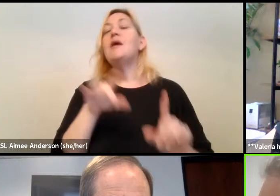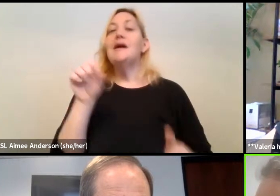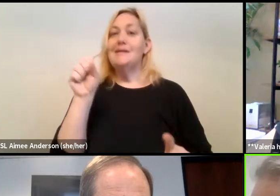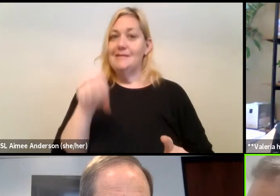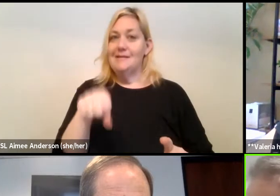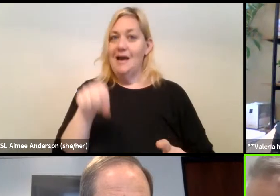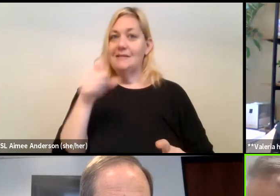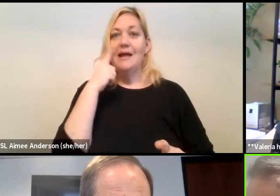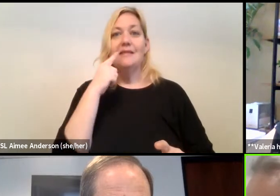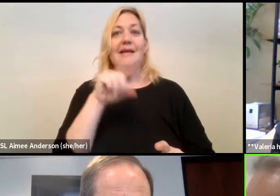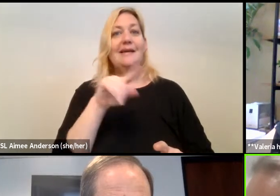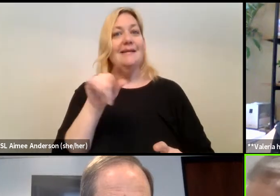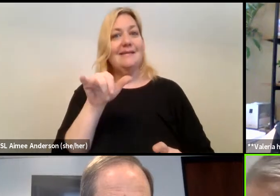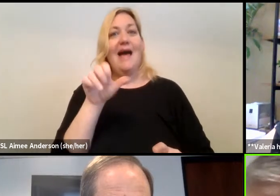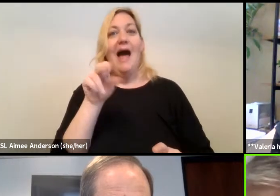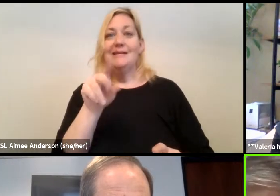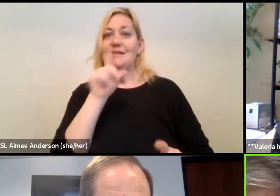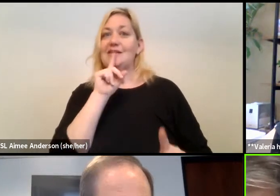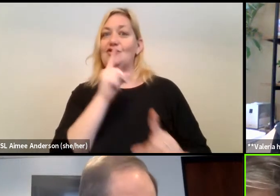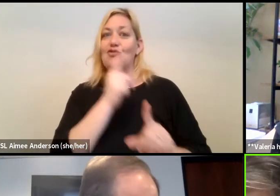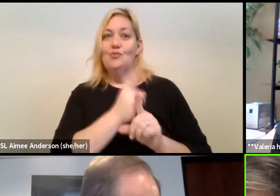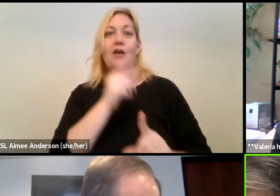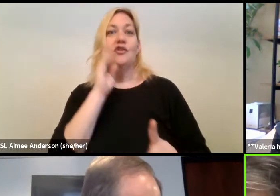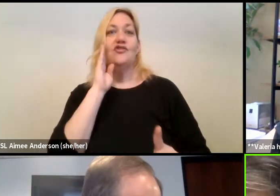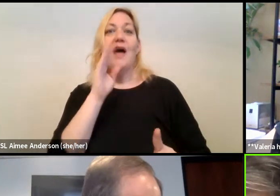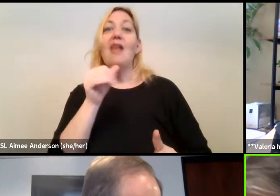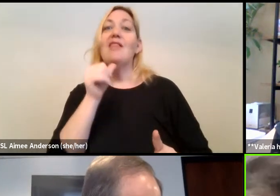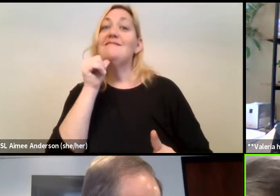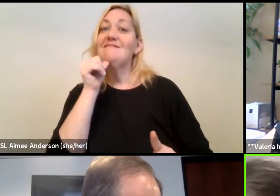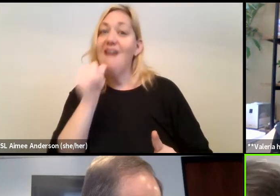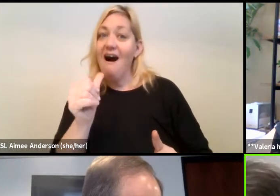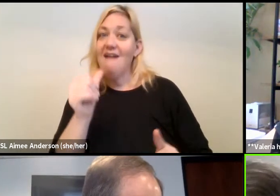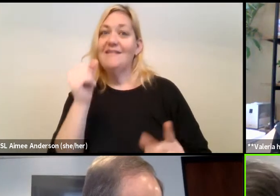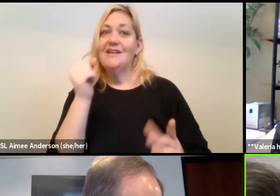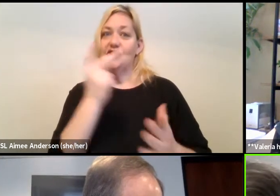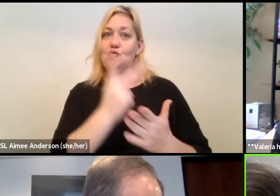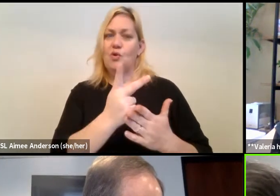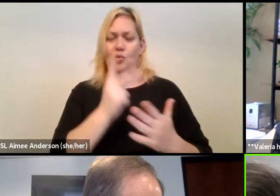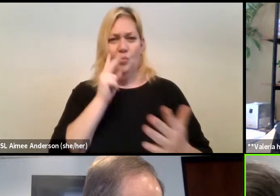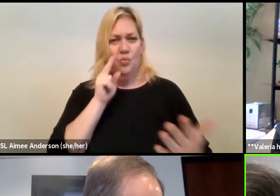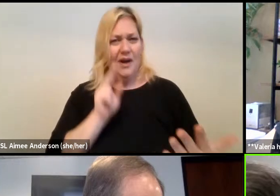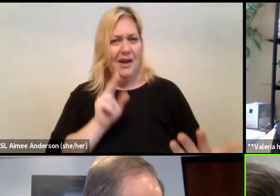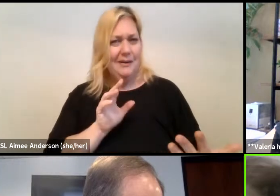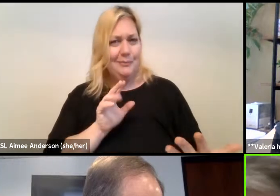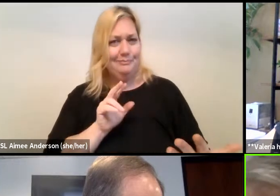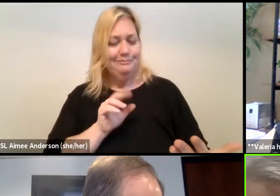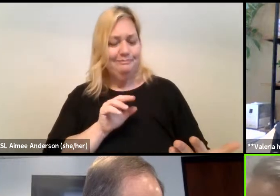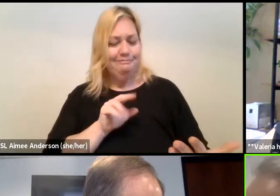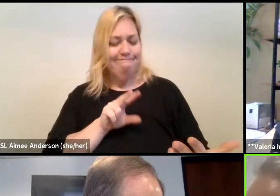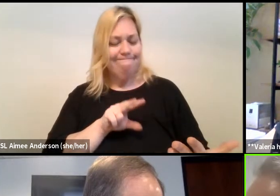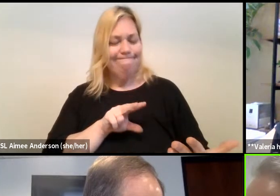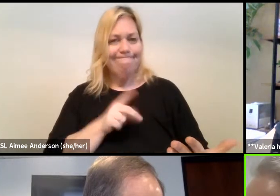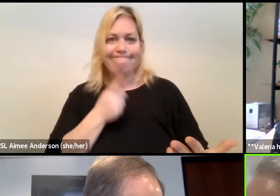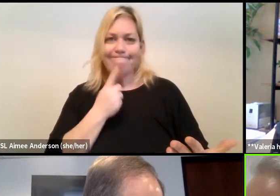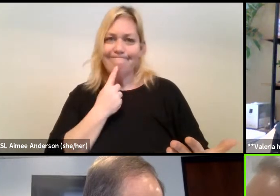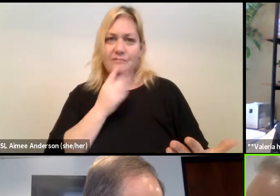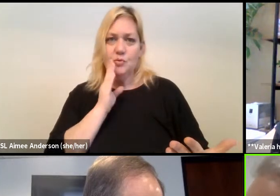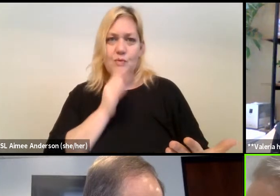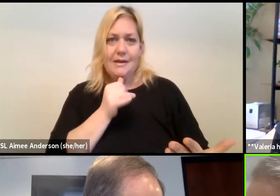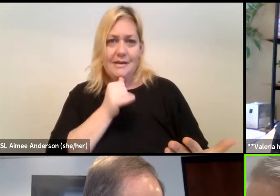think Mr. Zaxton is correct. Shall not endorse. Well, endorse. Yeah, but it says shall not